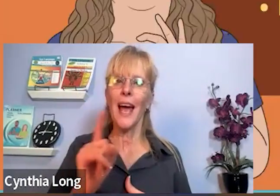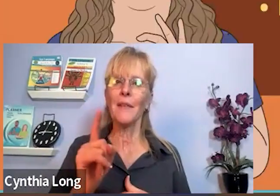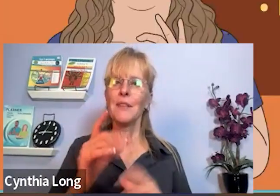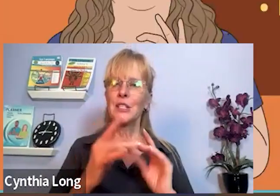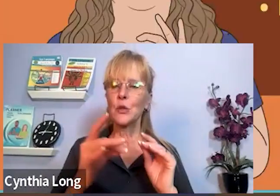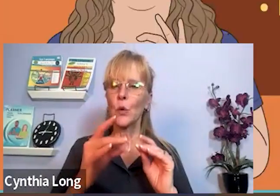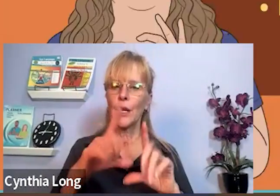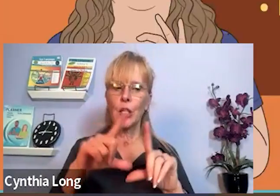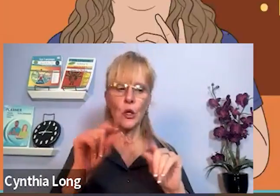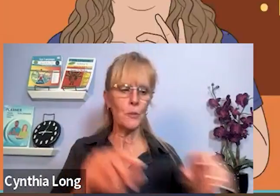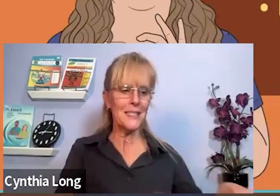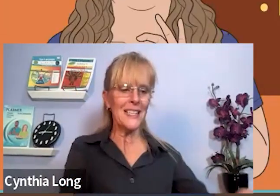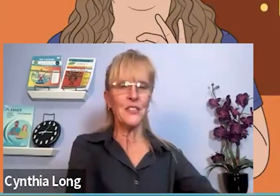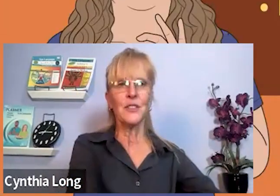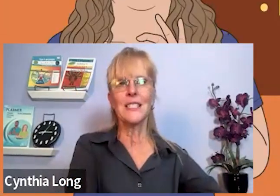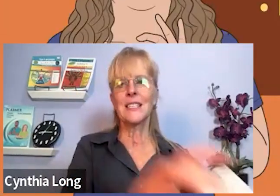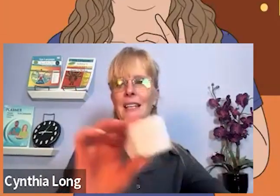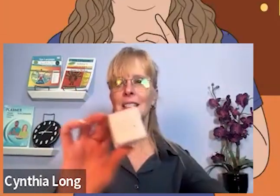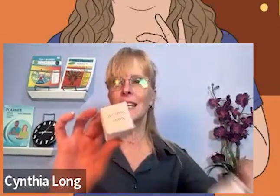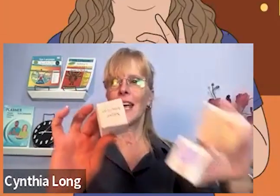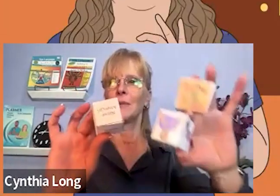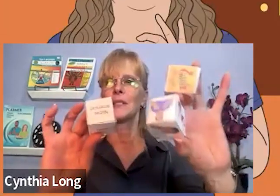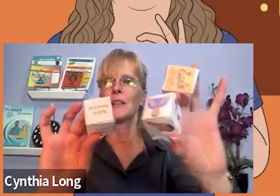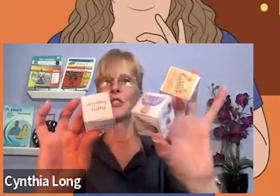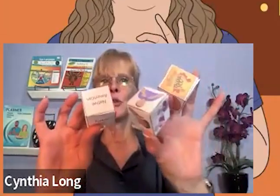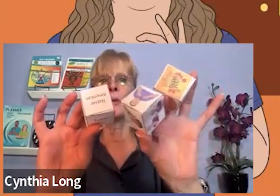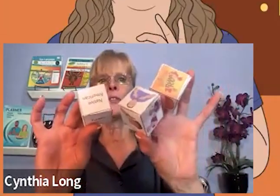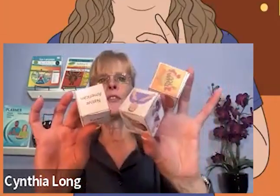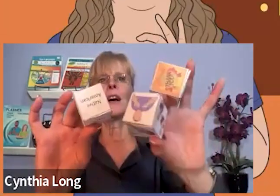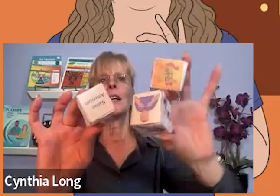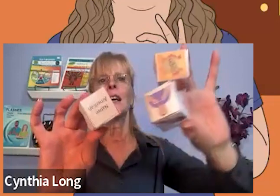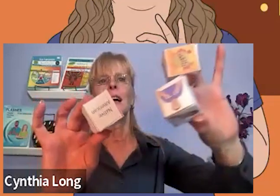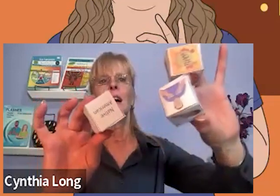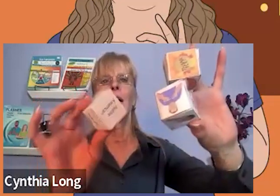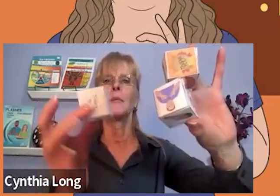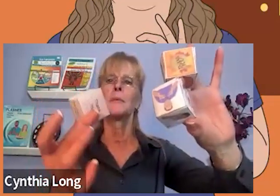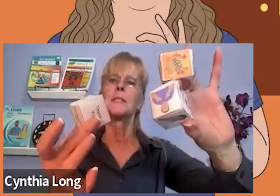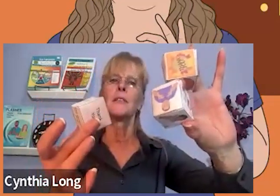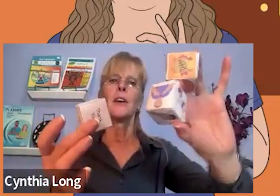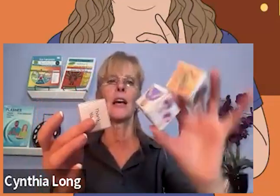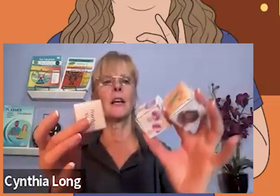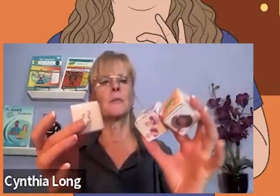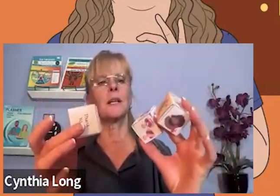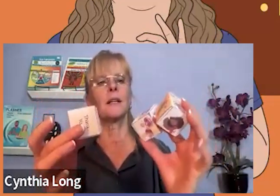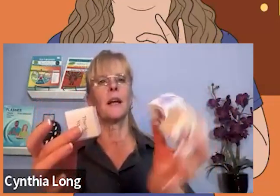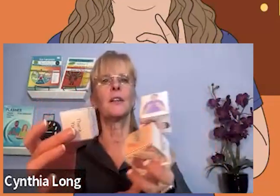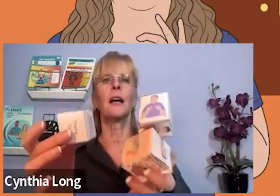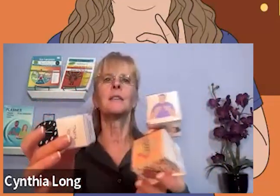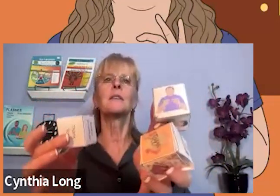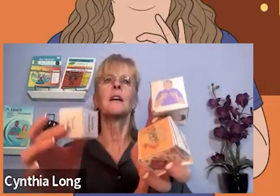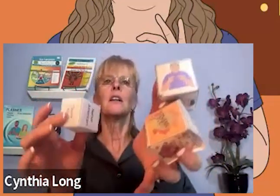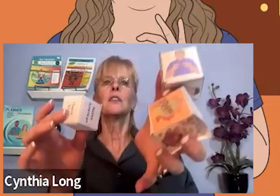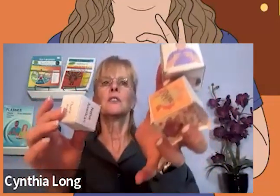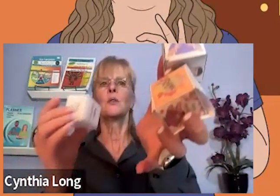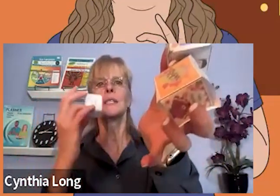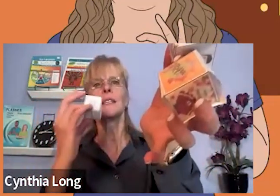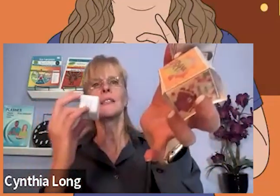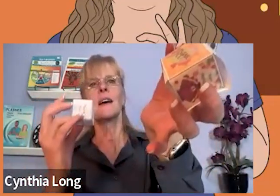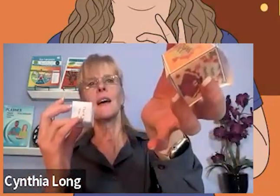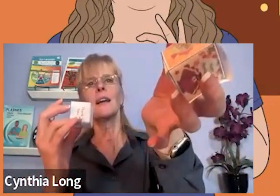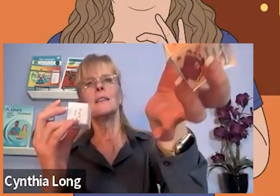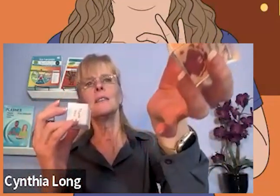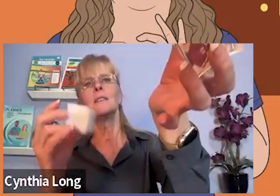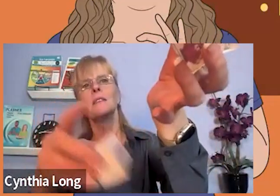So we have the story cubes. These are the dice games. Super fun. Let me see if I got it upside down. Yes. So you